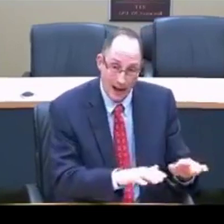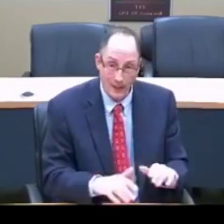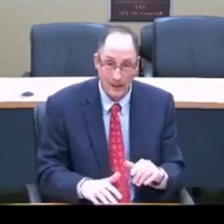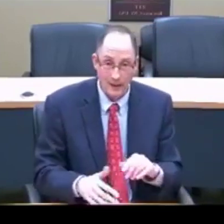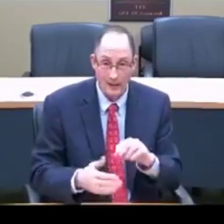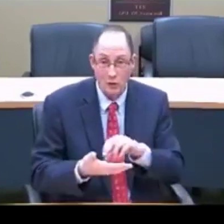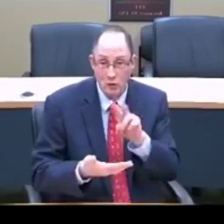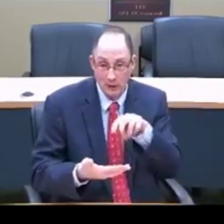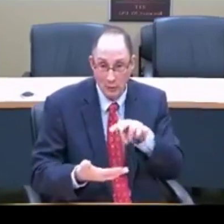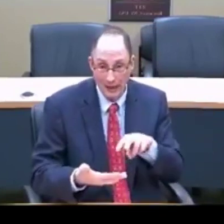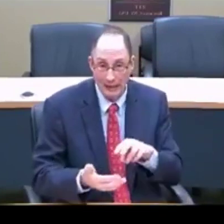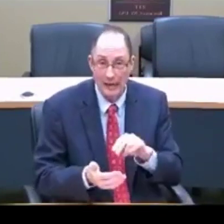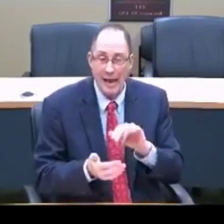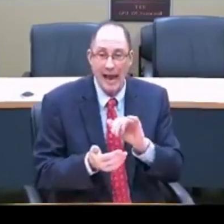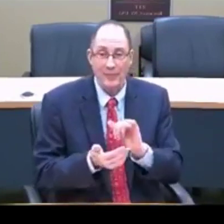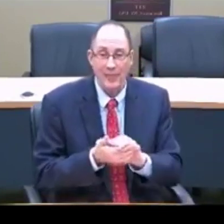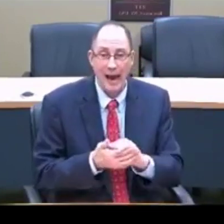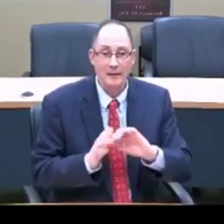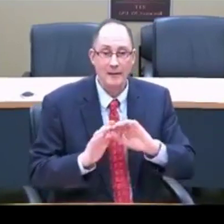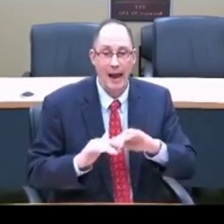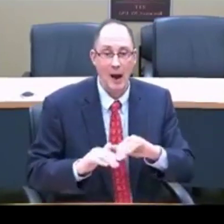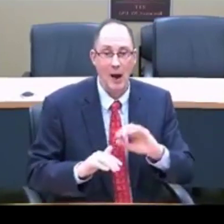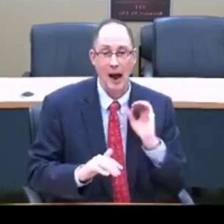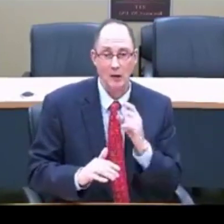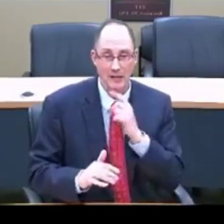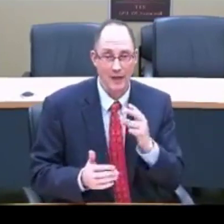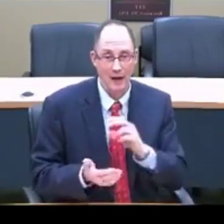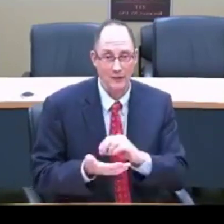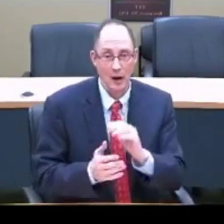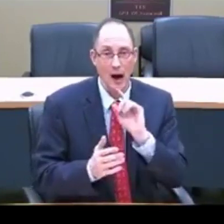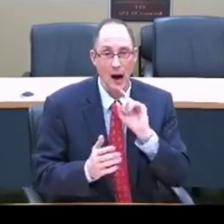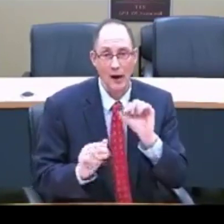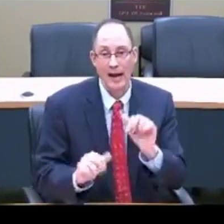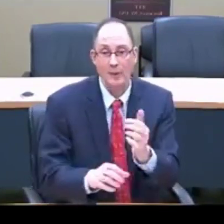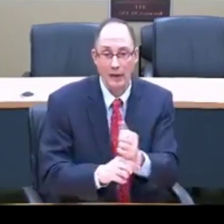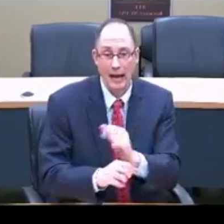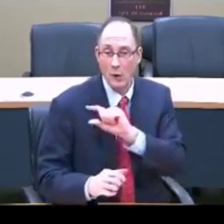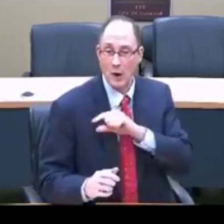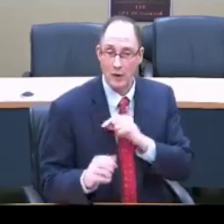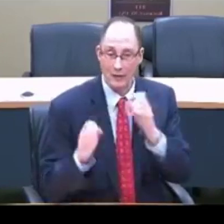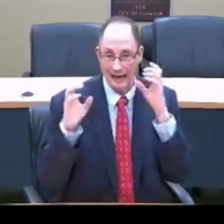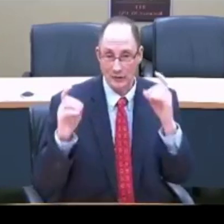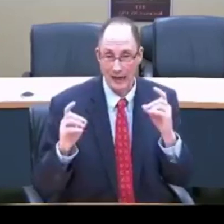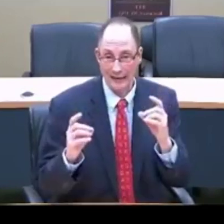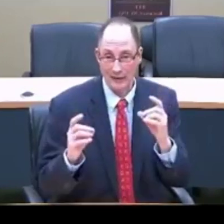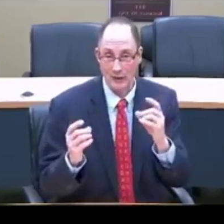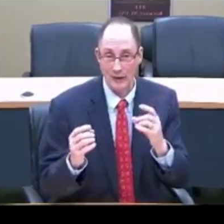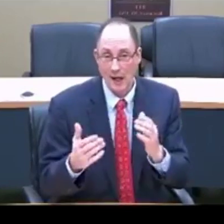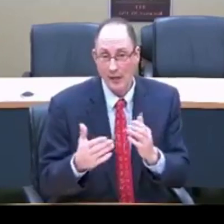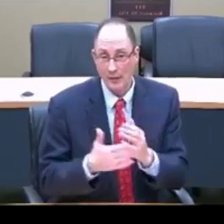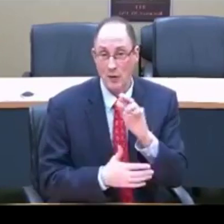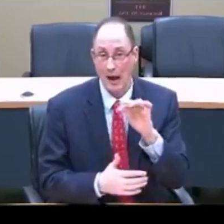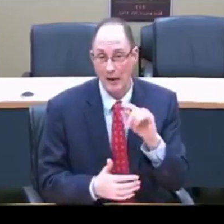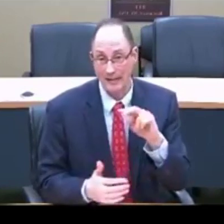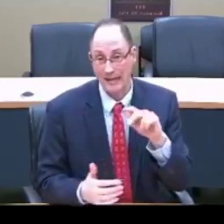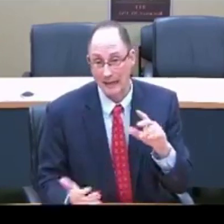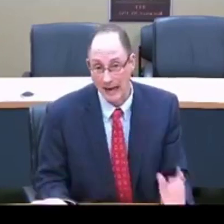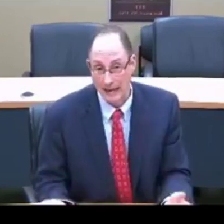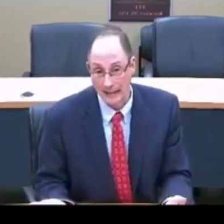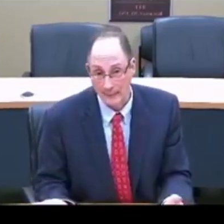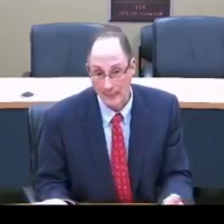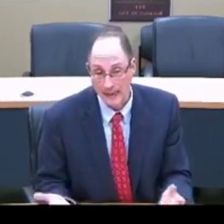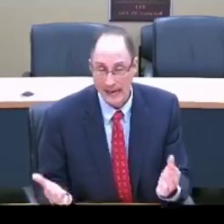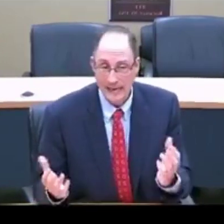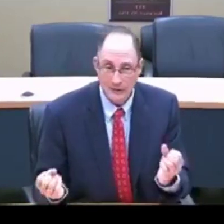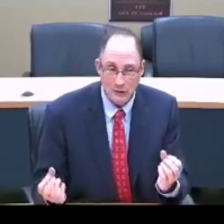typing and the students will be reading. And that's how our deaf students are able to get quality education through RIT NCHEDI.